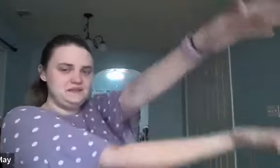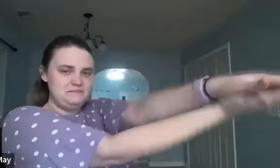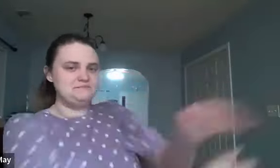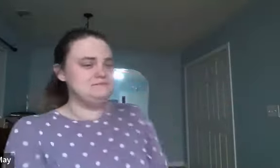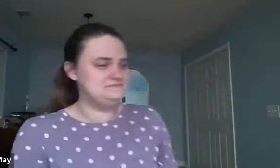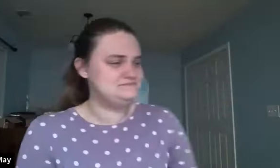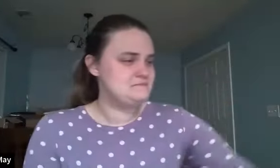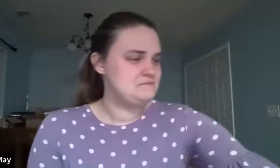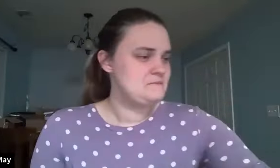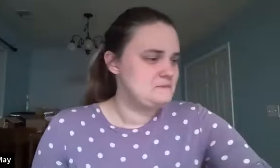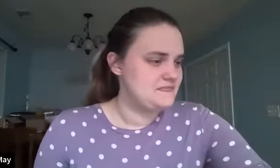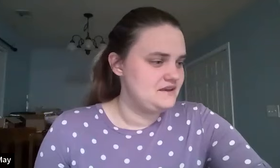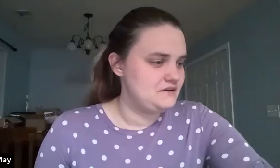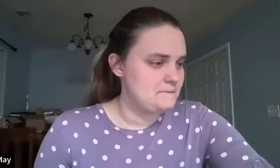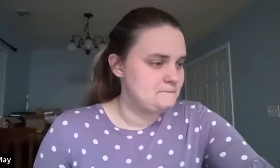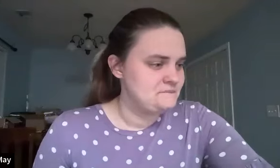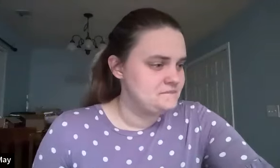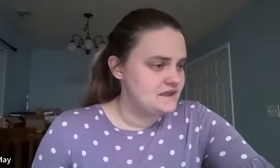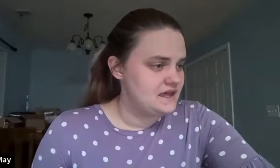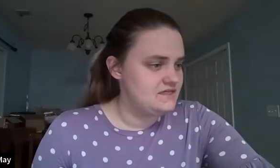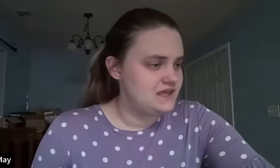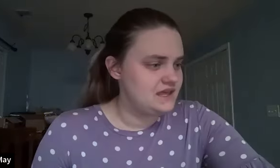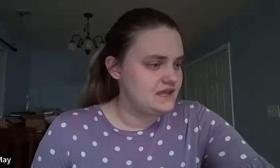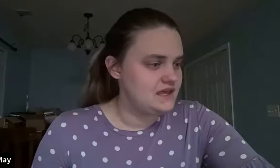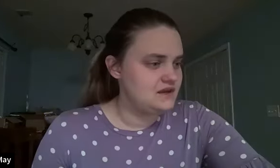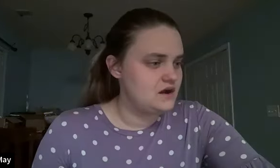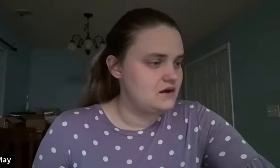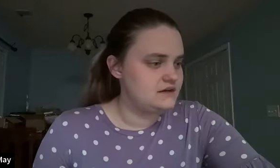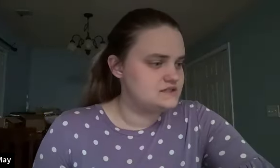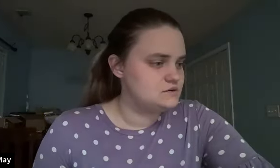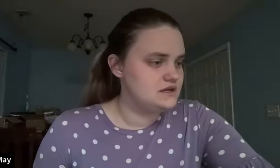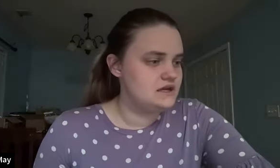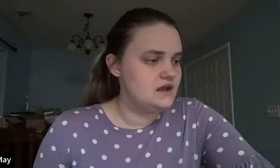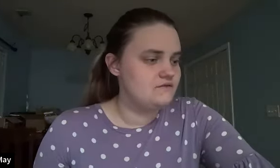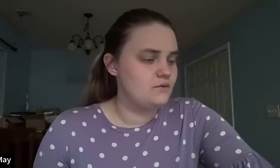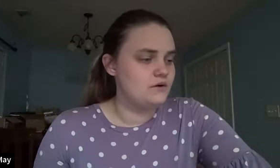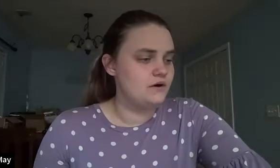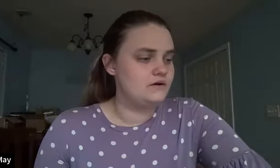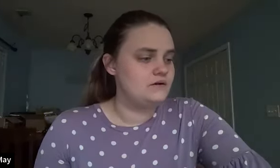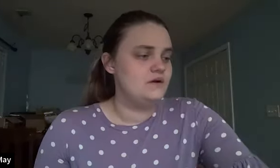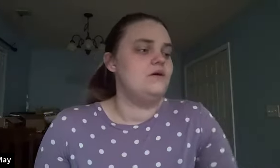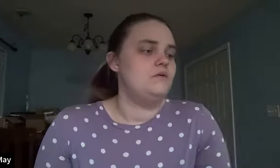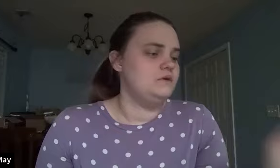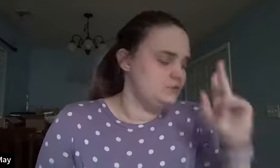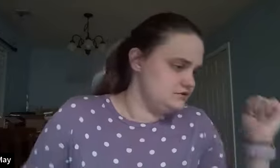Yep. Okay. And then our next one well, now we'll do these